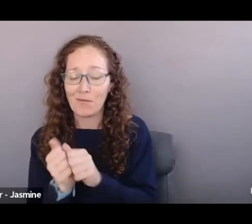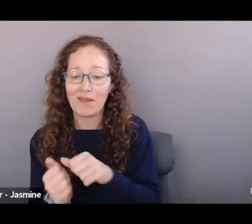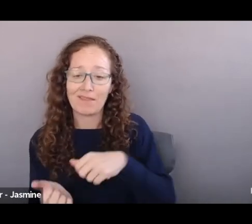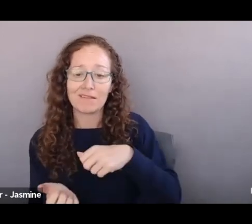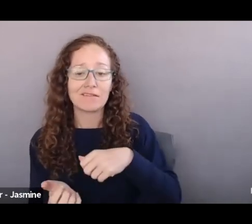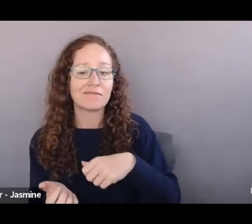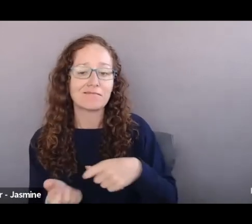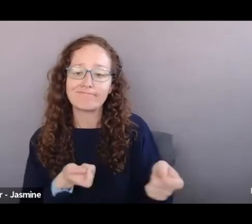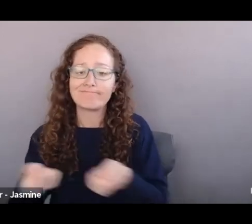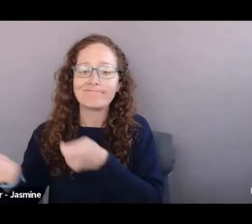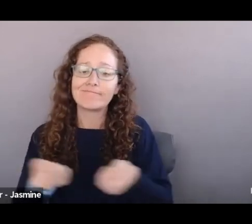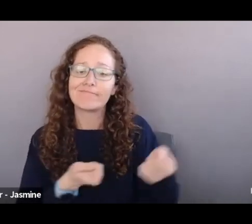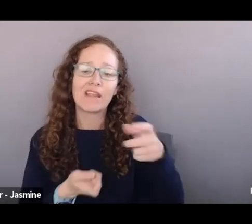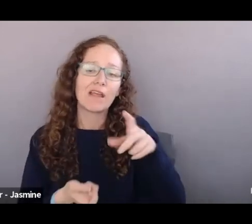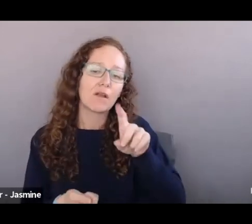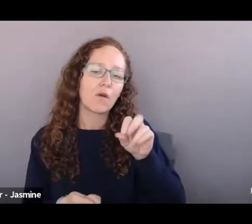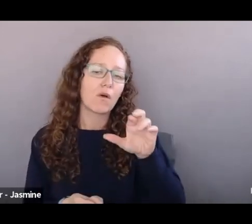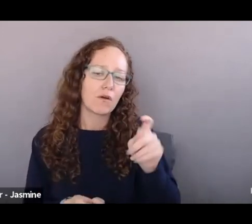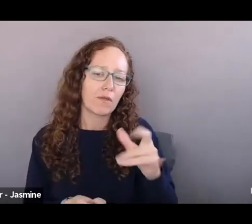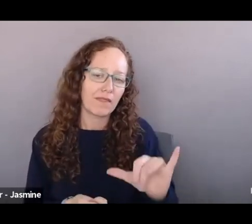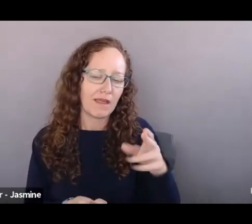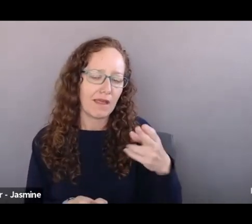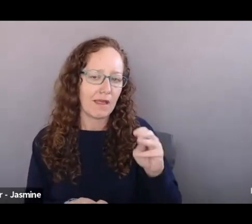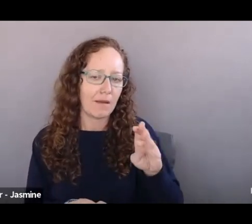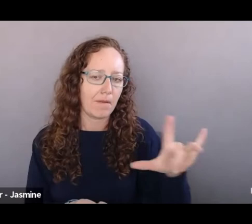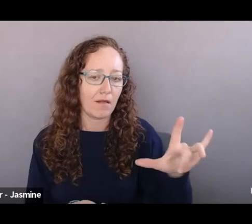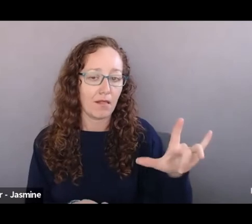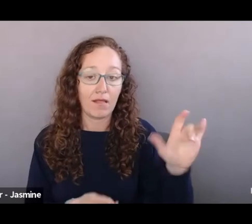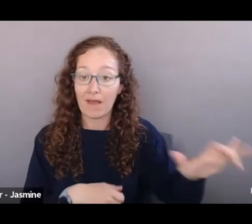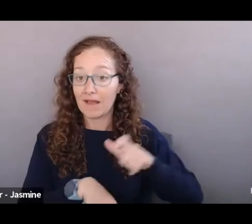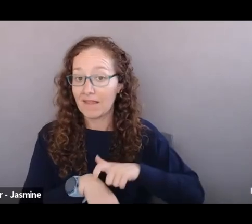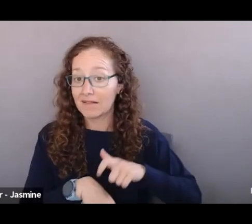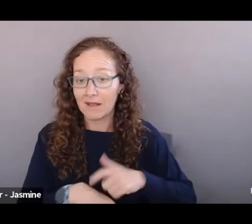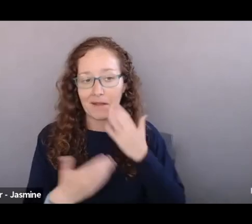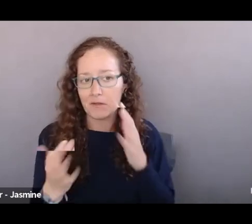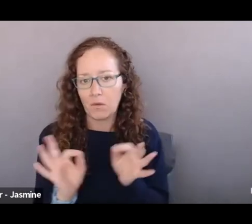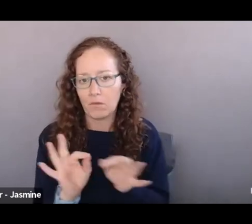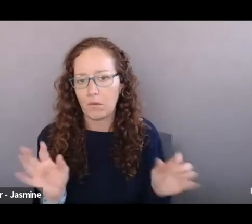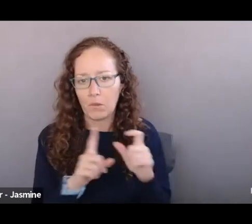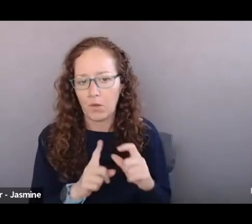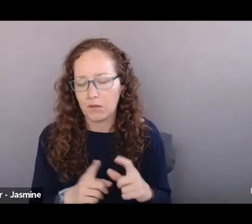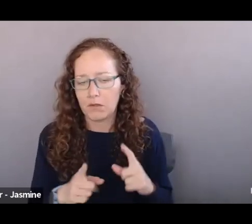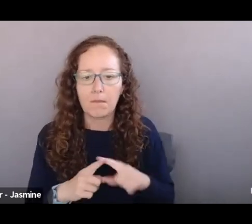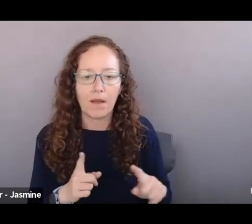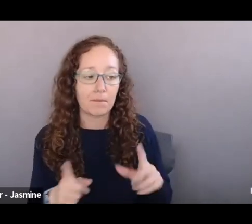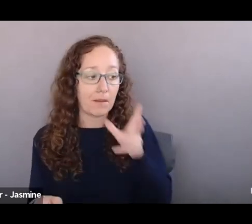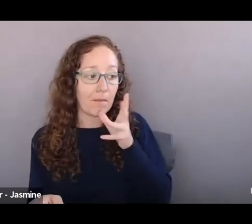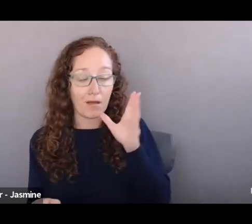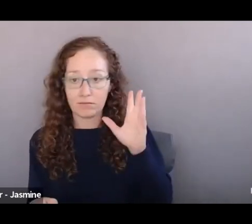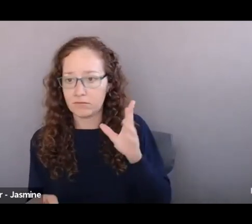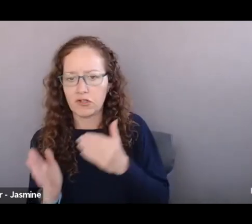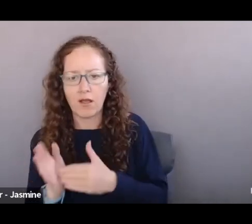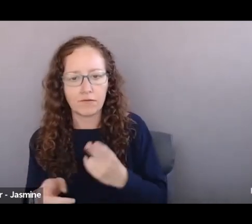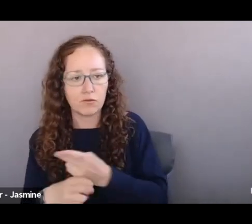have a language for it then. My mother often used the term angels, but this was an early example